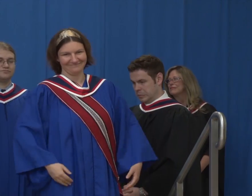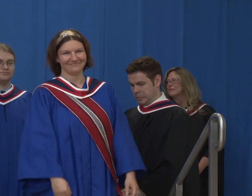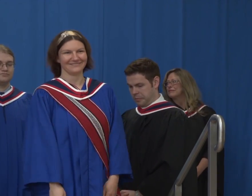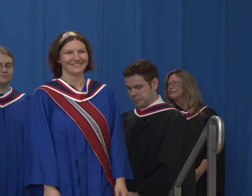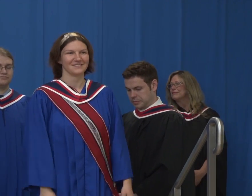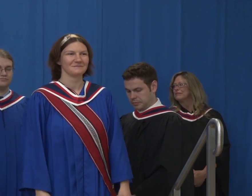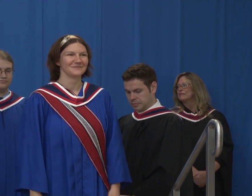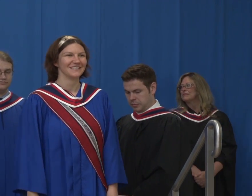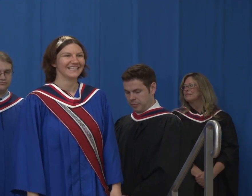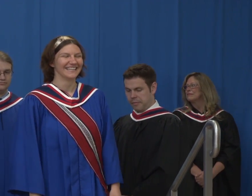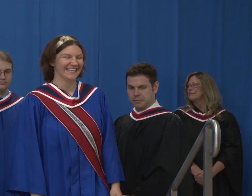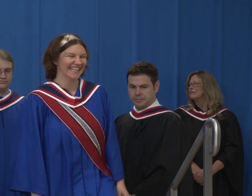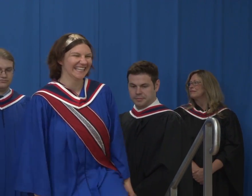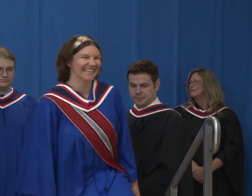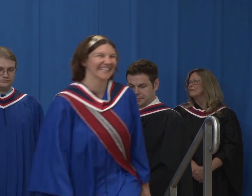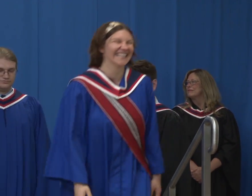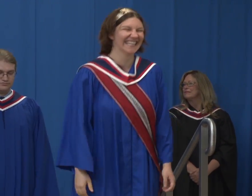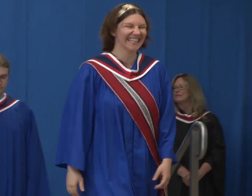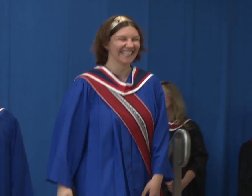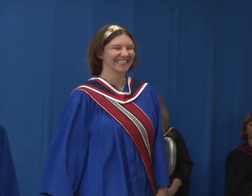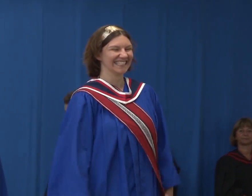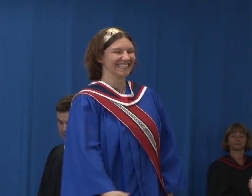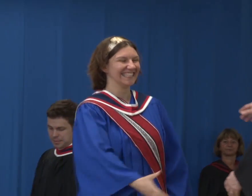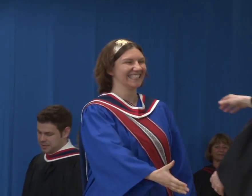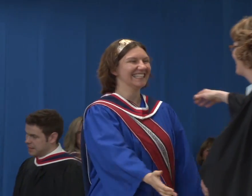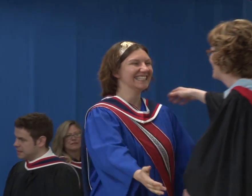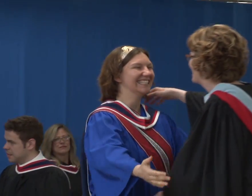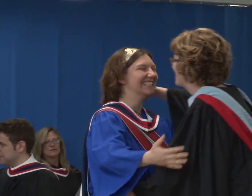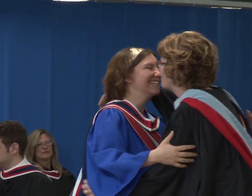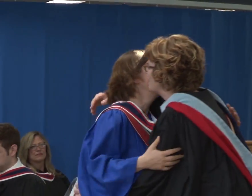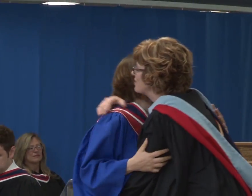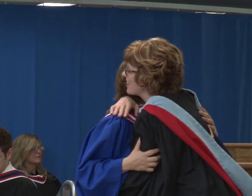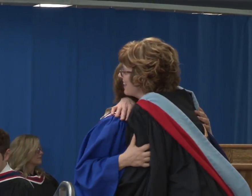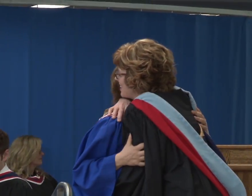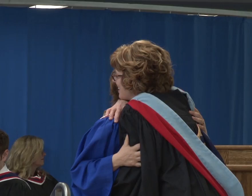Tegan Mandeville, Dean's List.